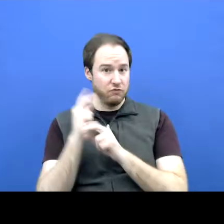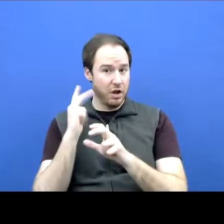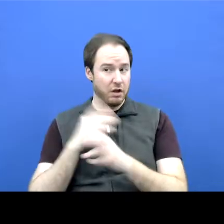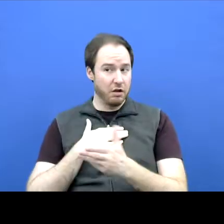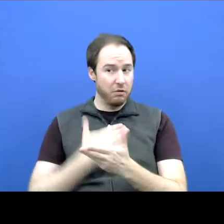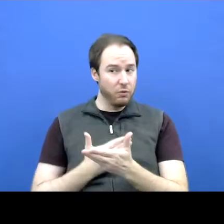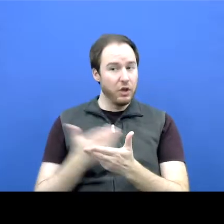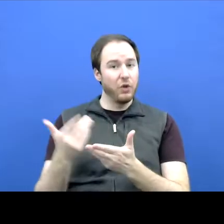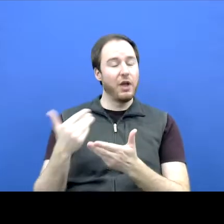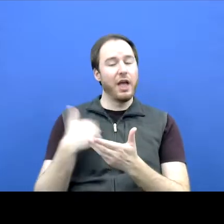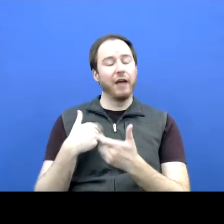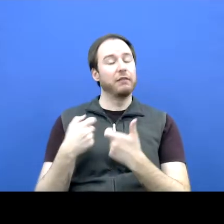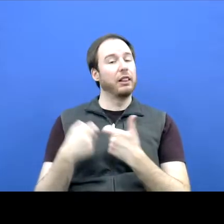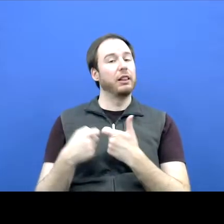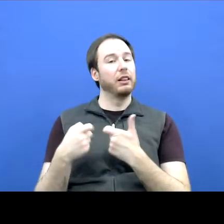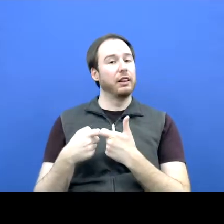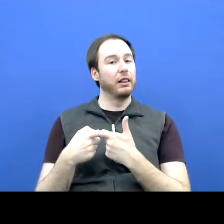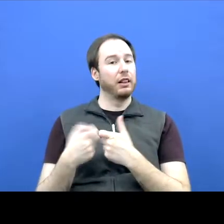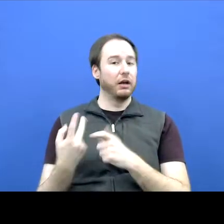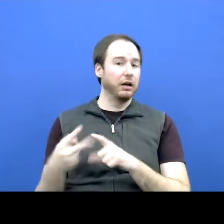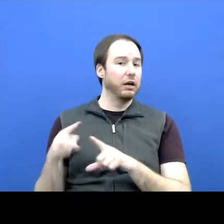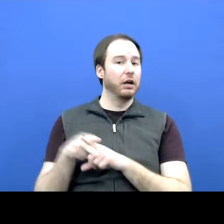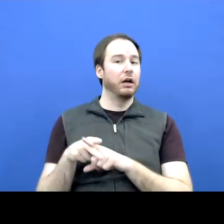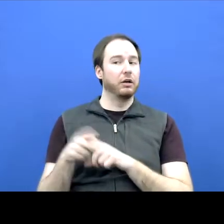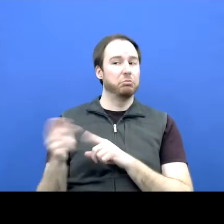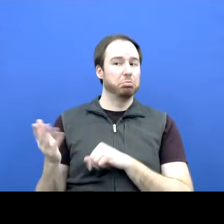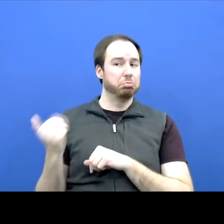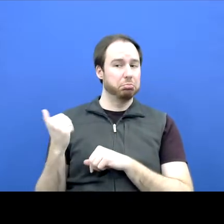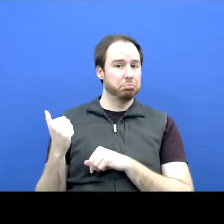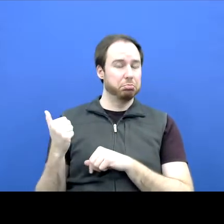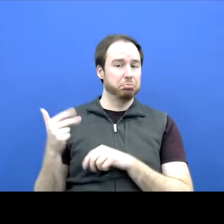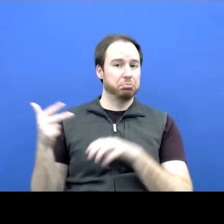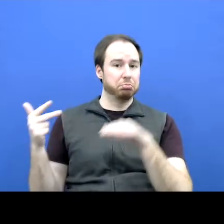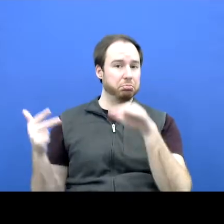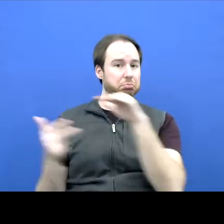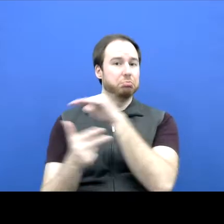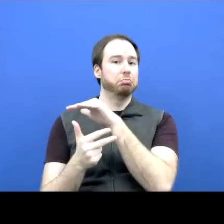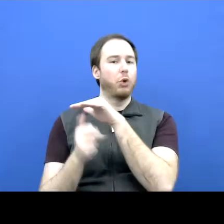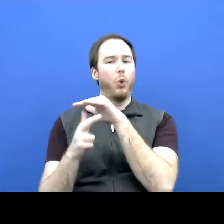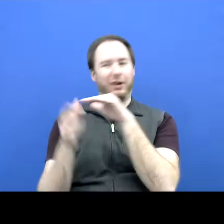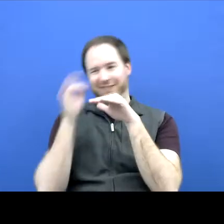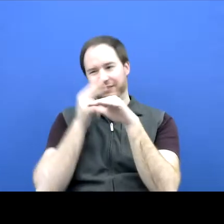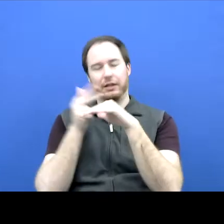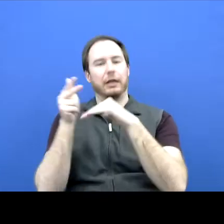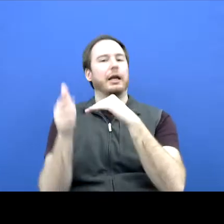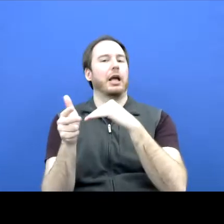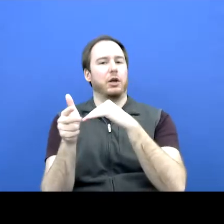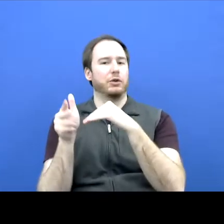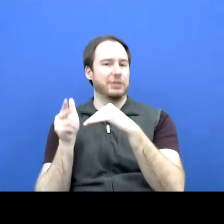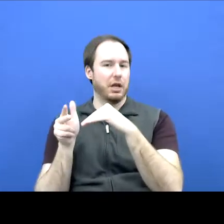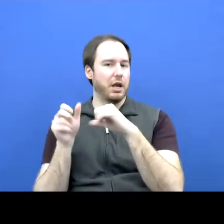they have electric operation, whether we could actually have them right inside. If not, they'll be just outside.